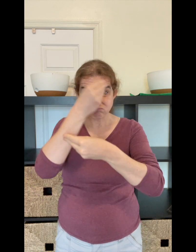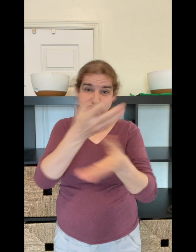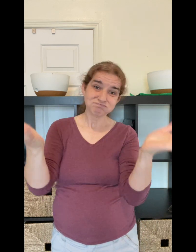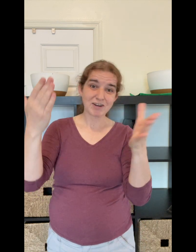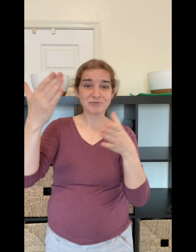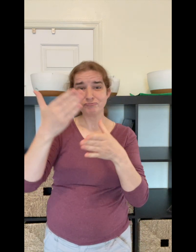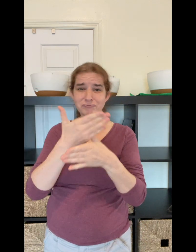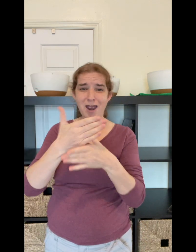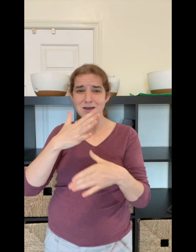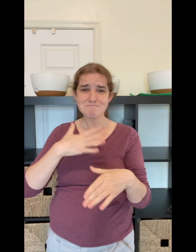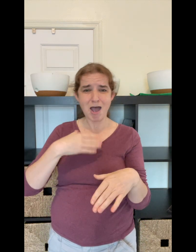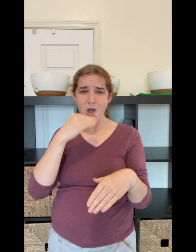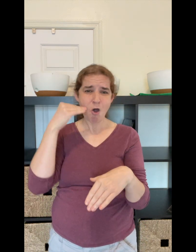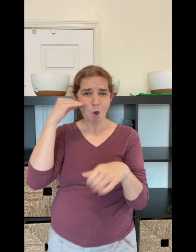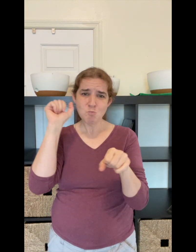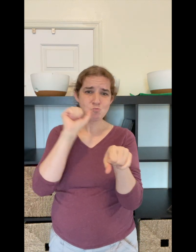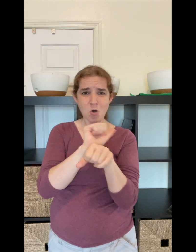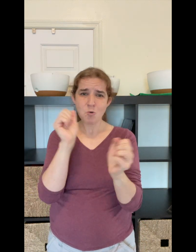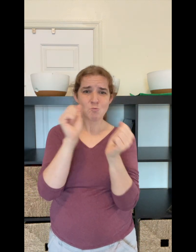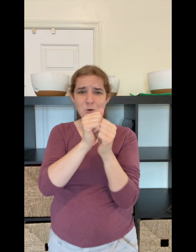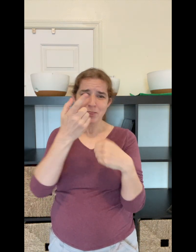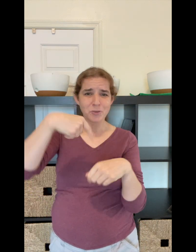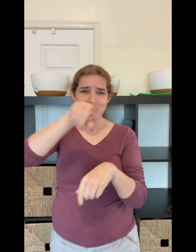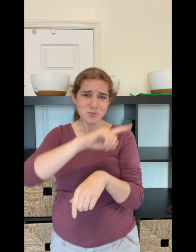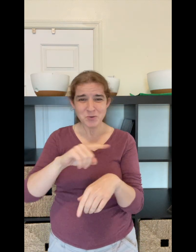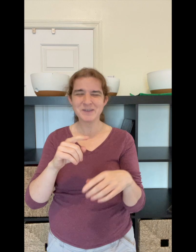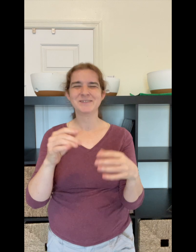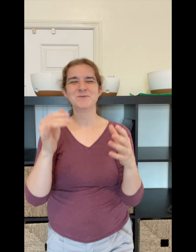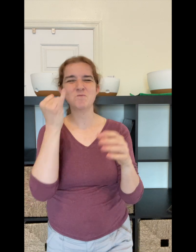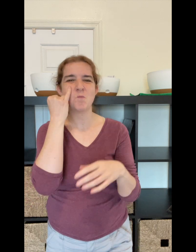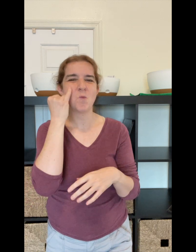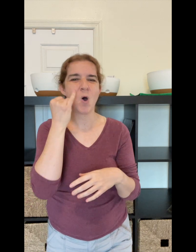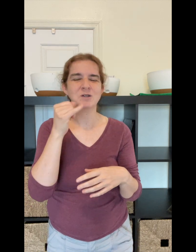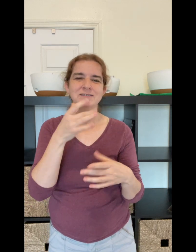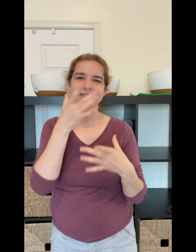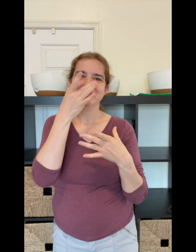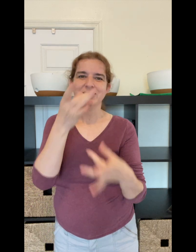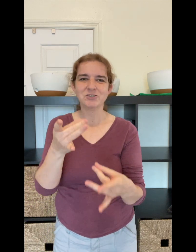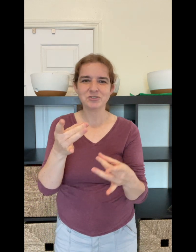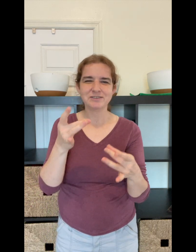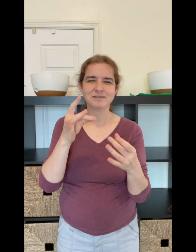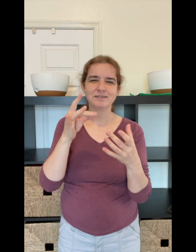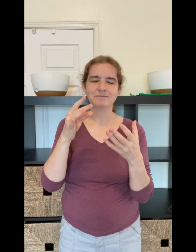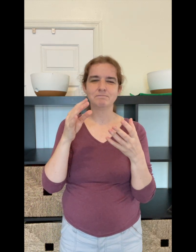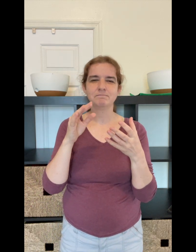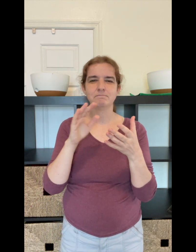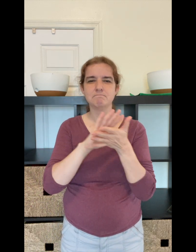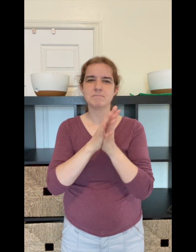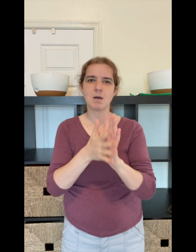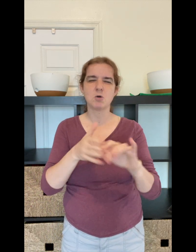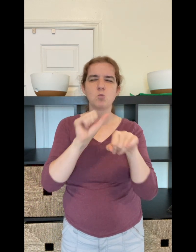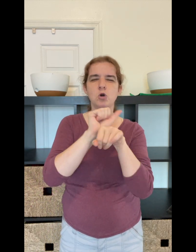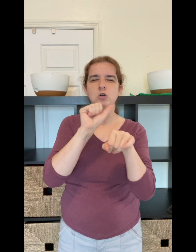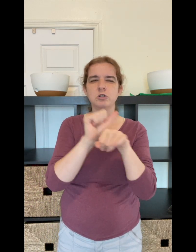health, and I want to share my homework with all of you. Suppose maybe you're interested